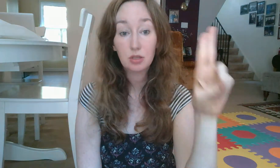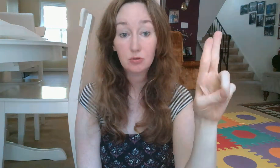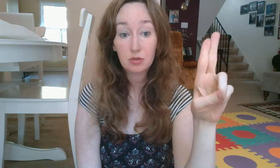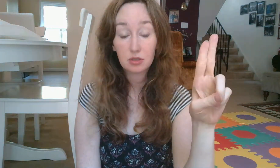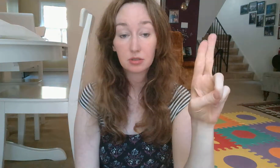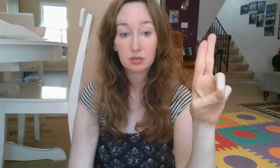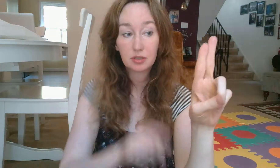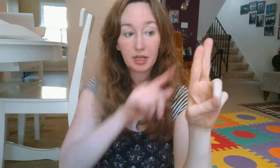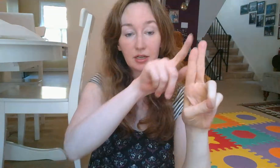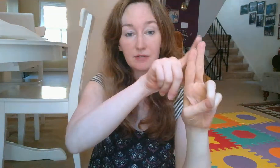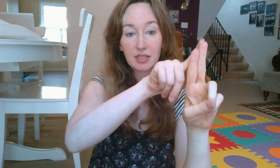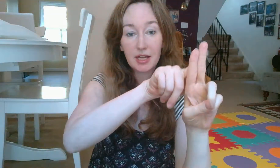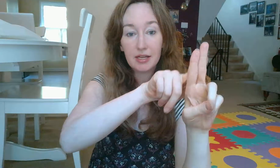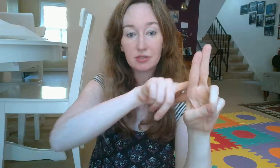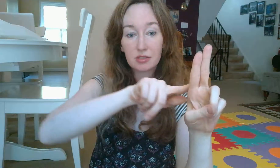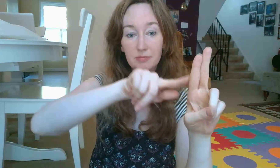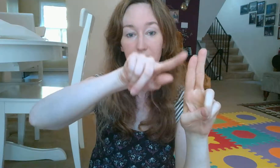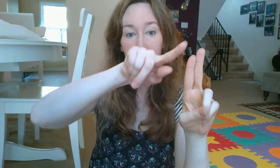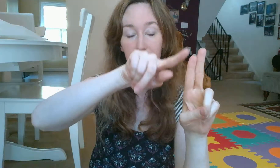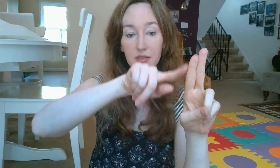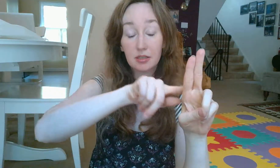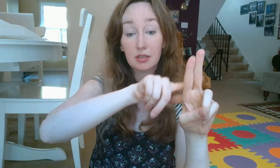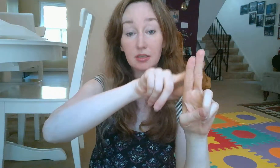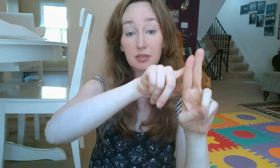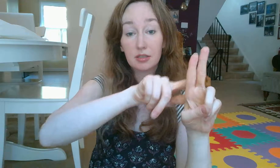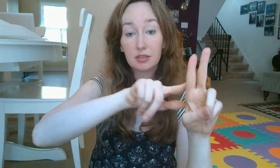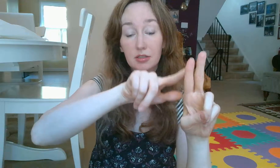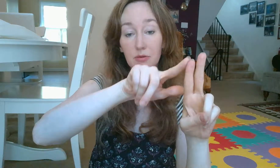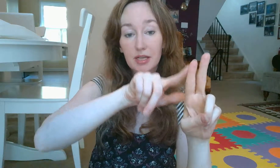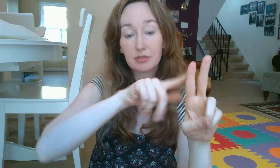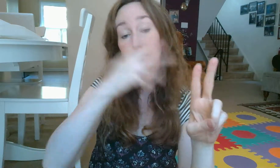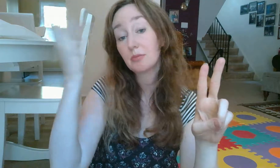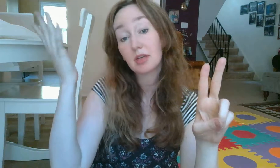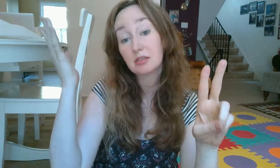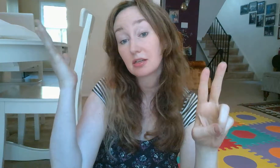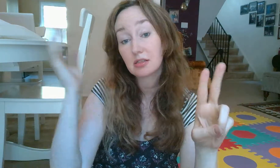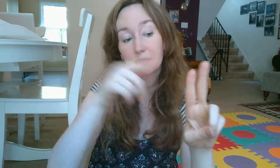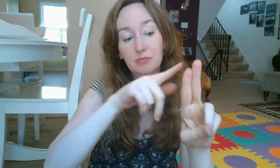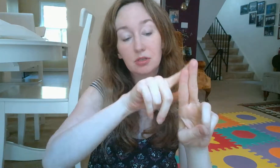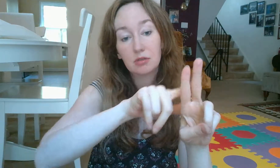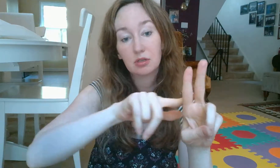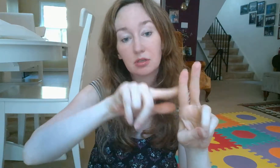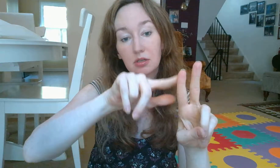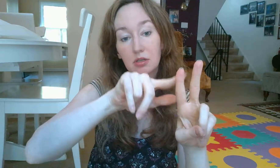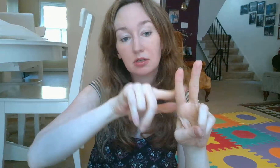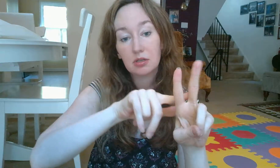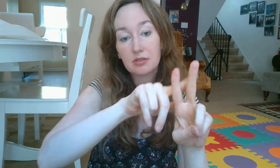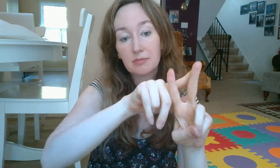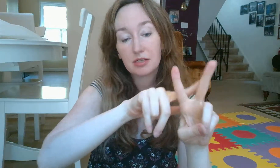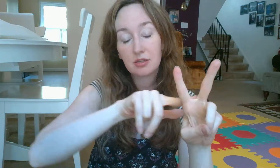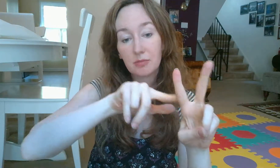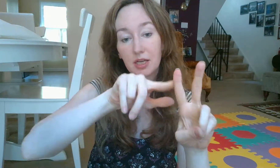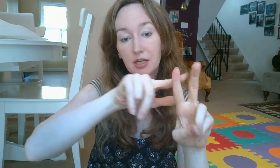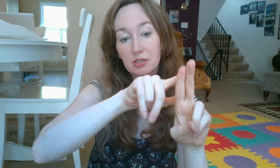U. Again, kind of like the N. Just imagine the lowercase or uppercase, actually. U. Just imagine that you're making a